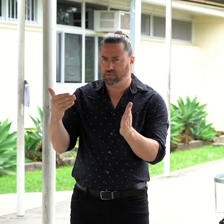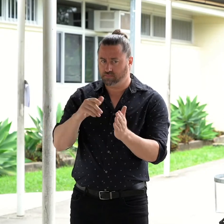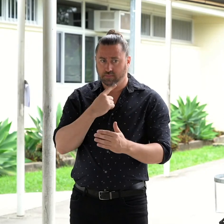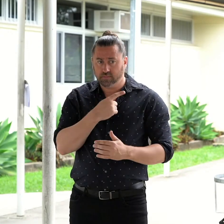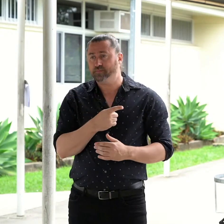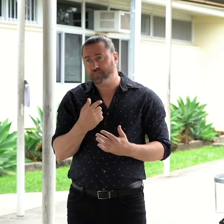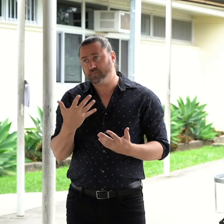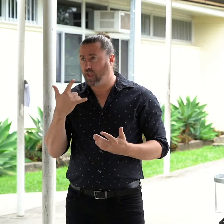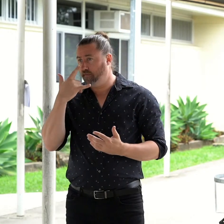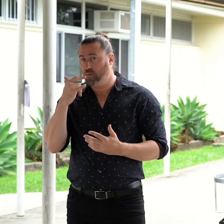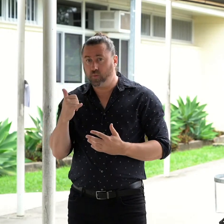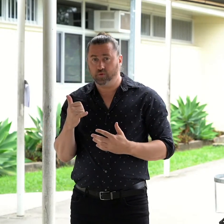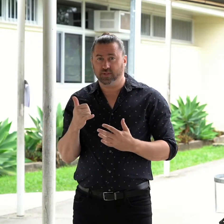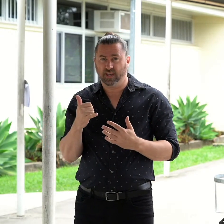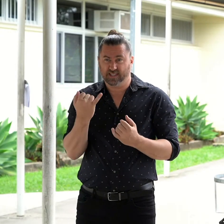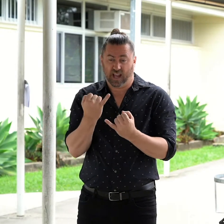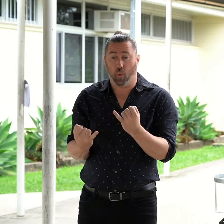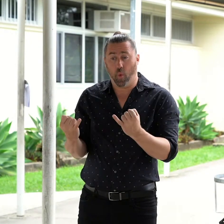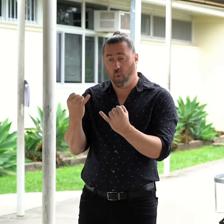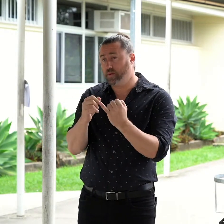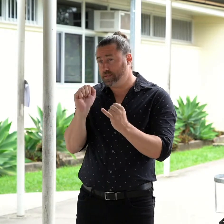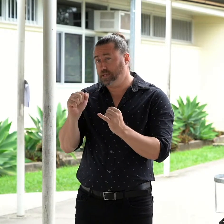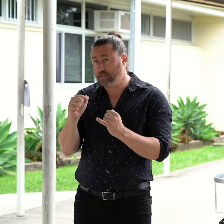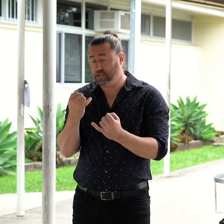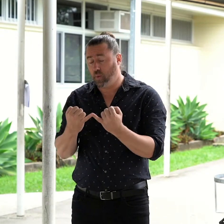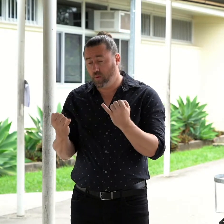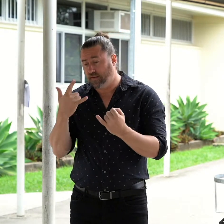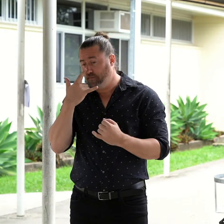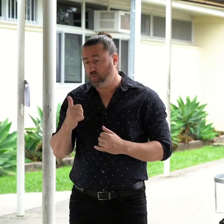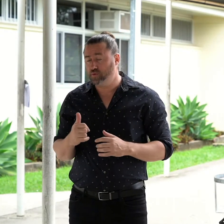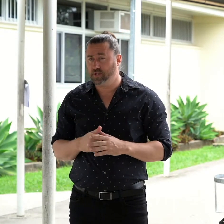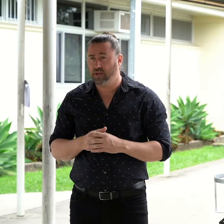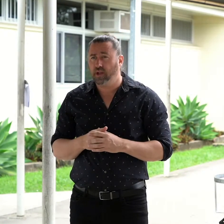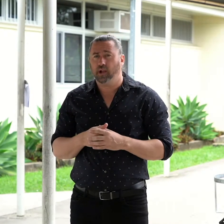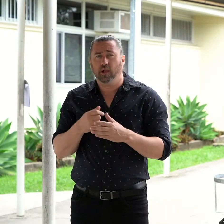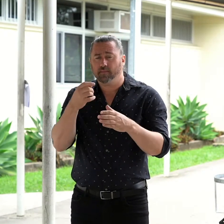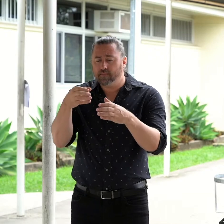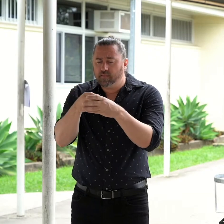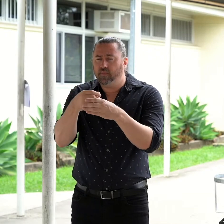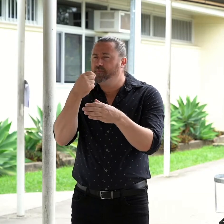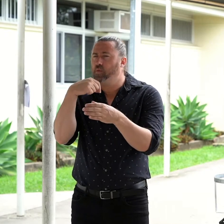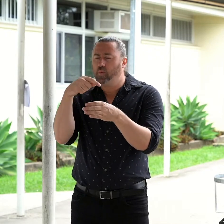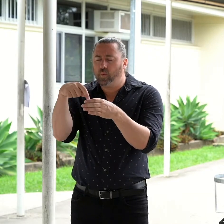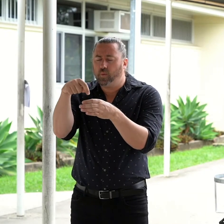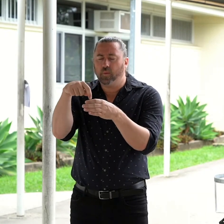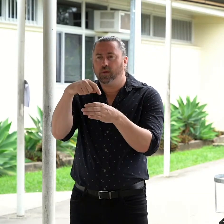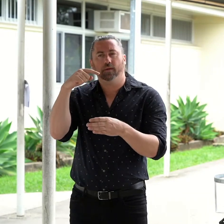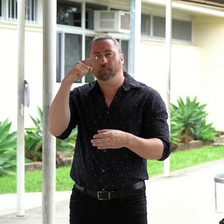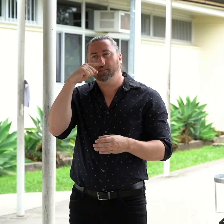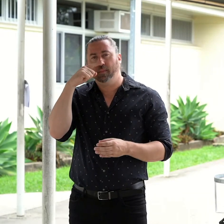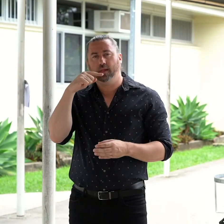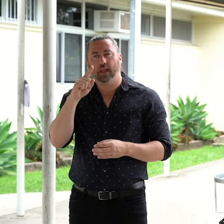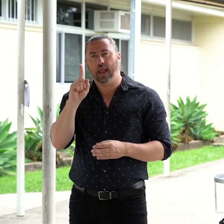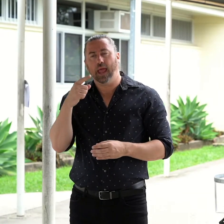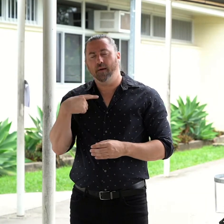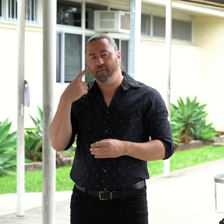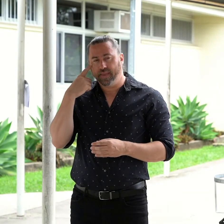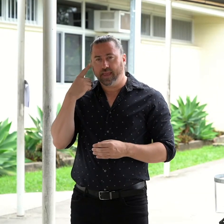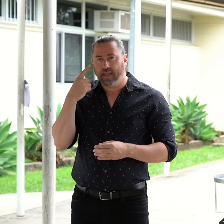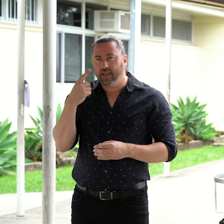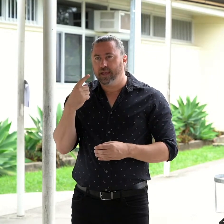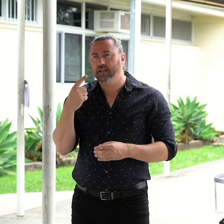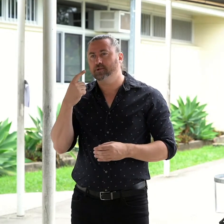the intensity of threat. There are a very small cohort of people, I think, who are trying